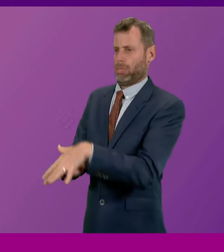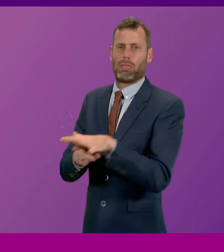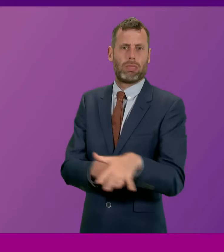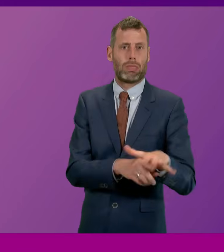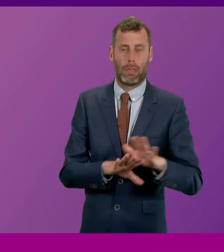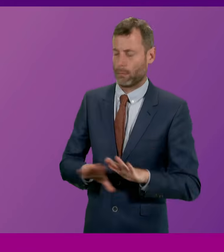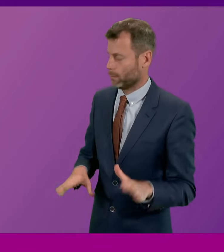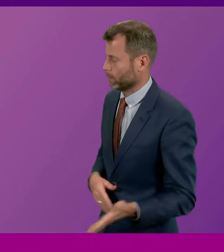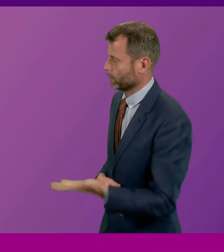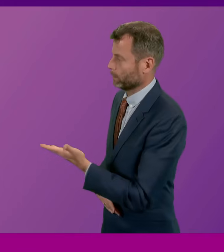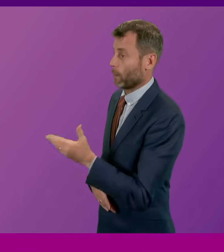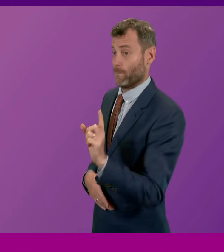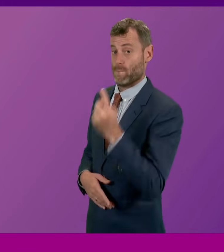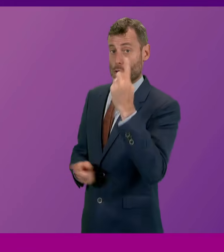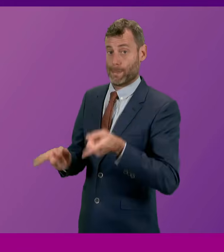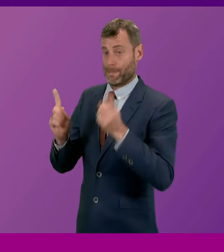First Minister.